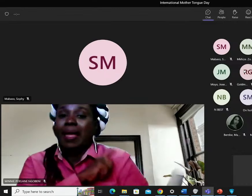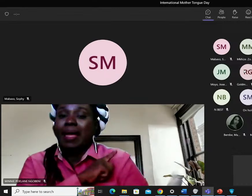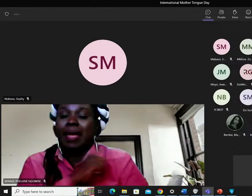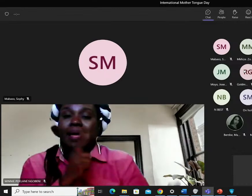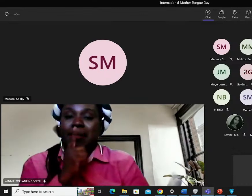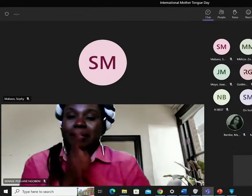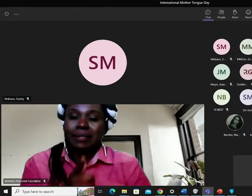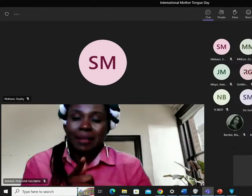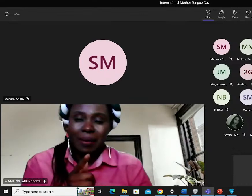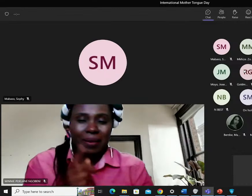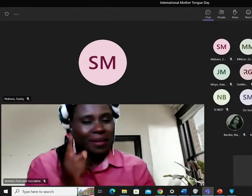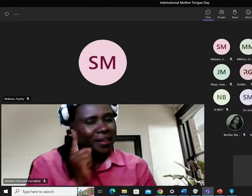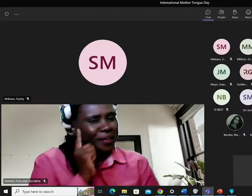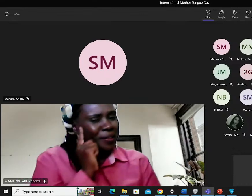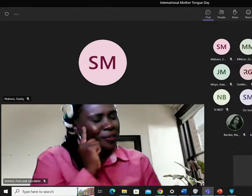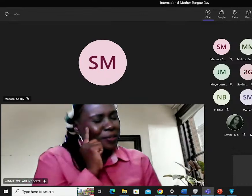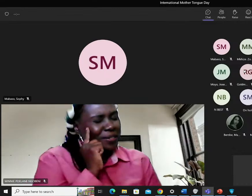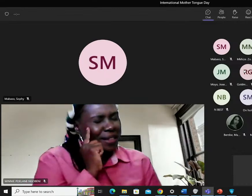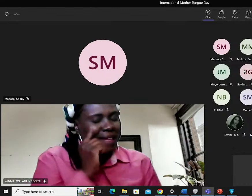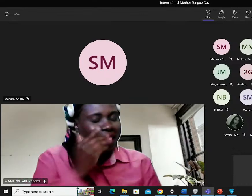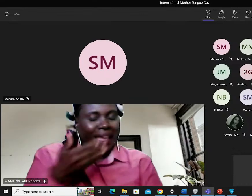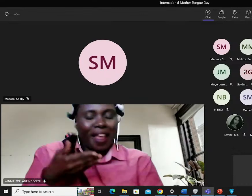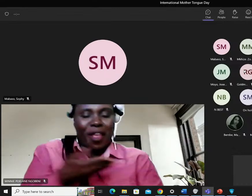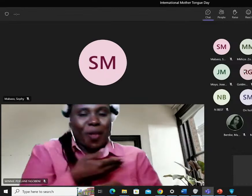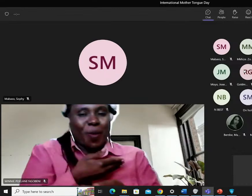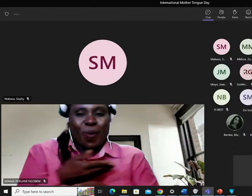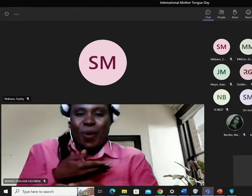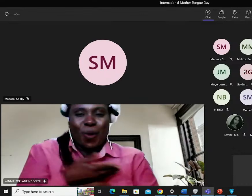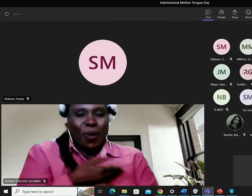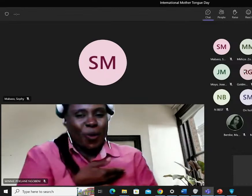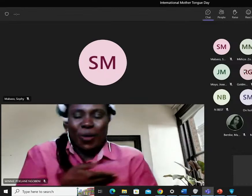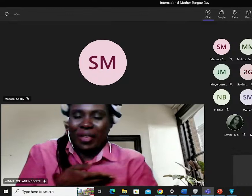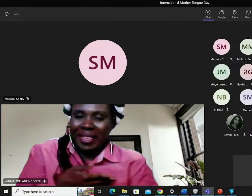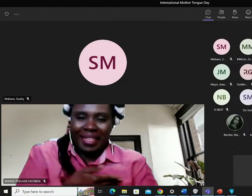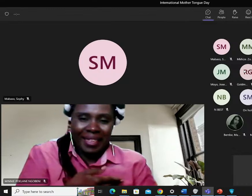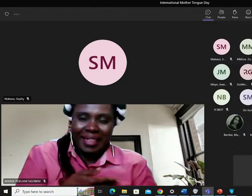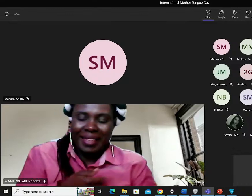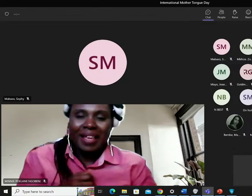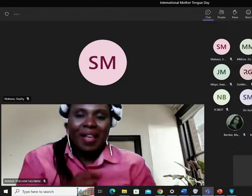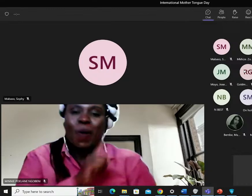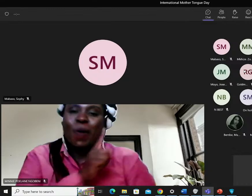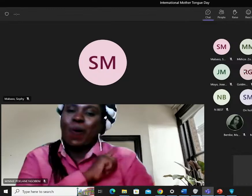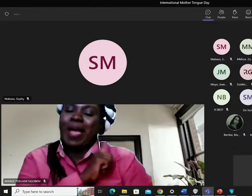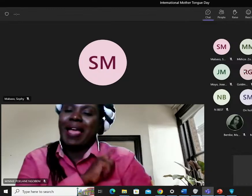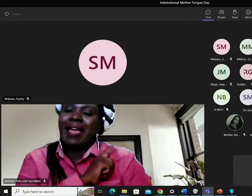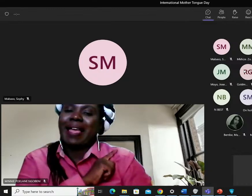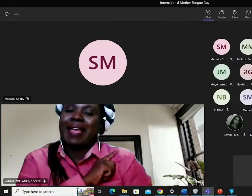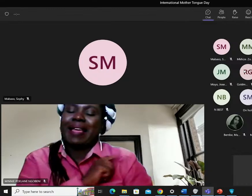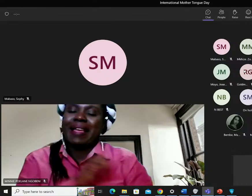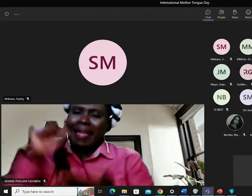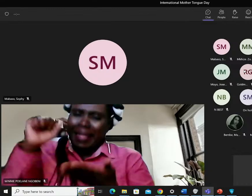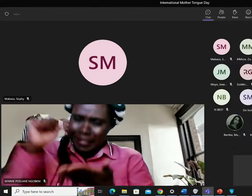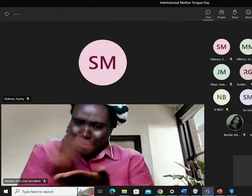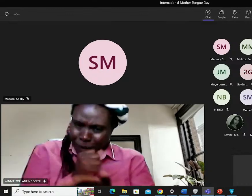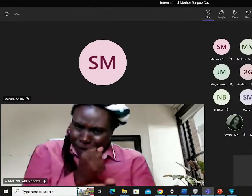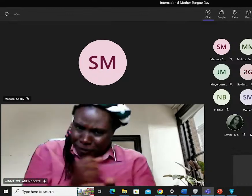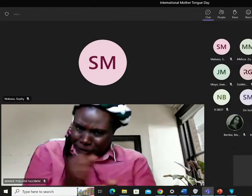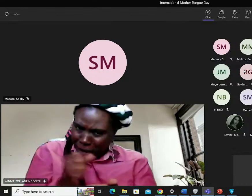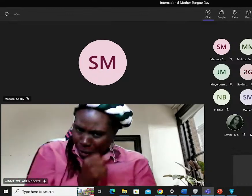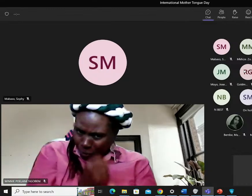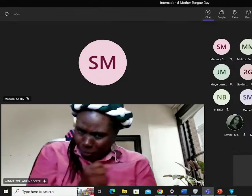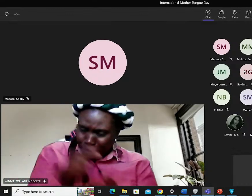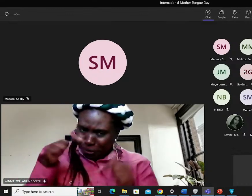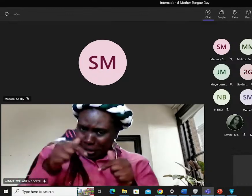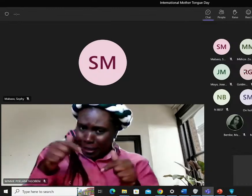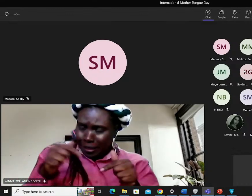sleep sounding like a baby tonight. Because Inganati has confirmed